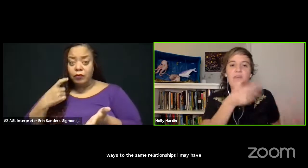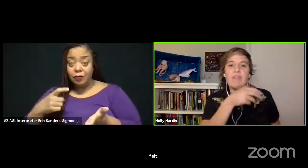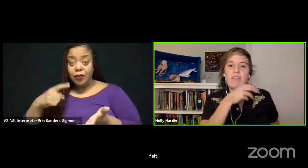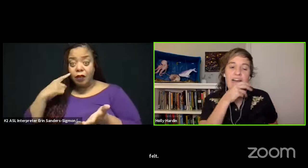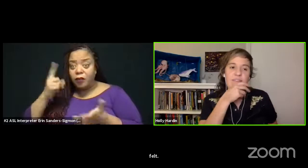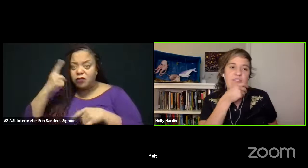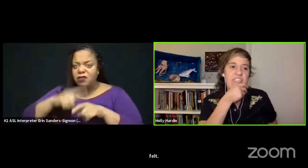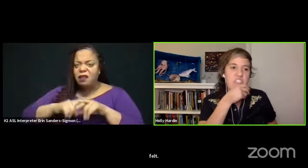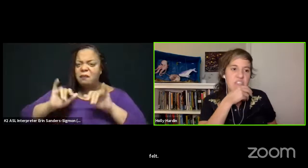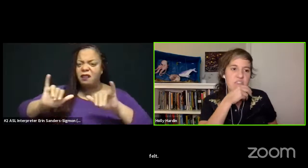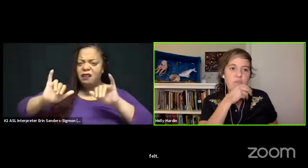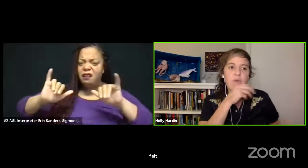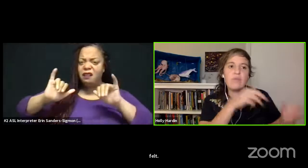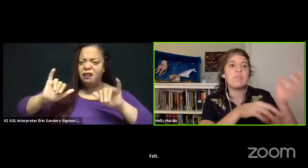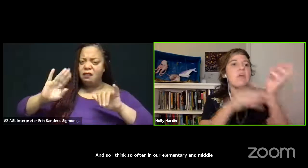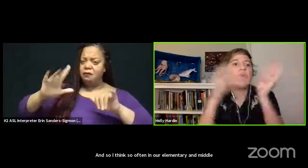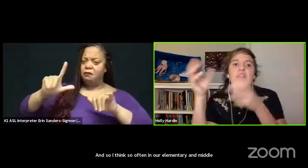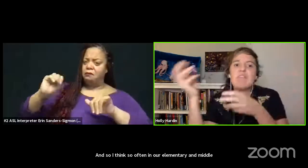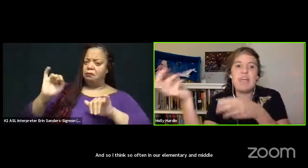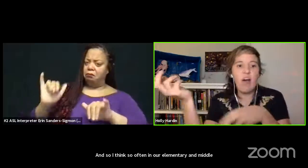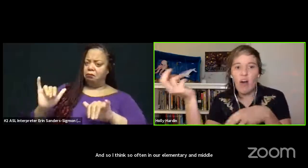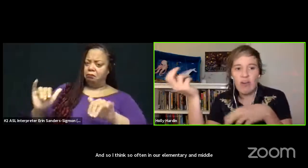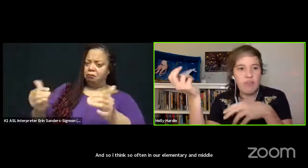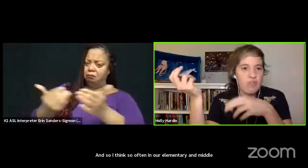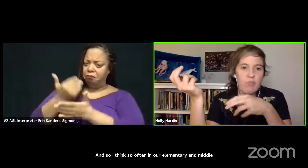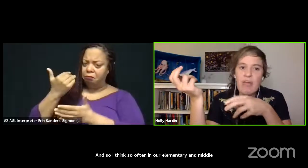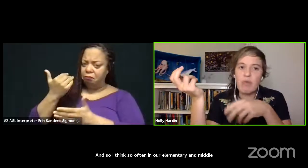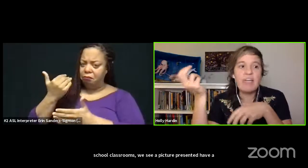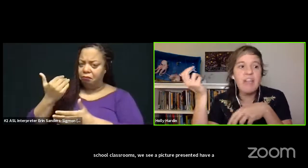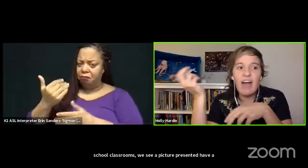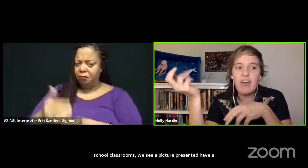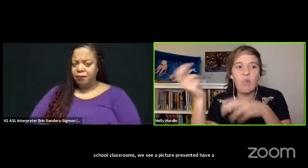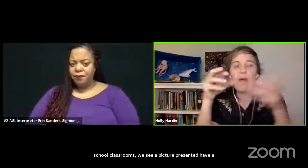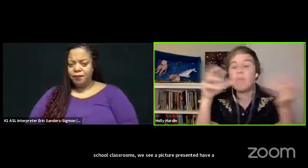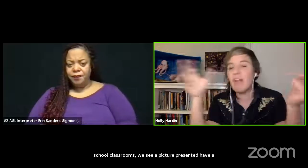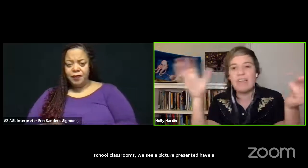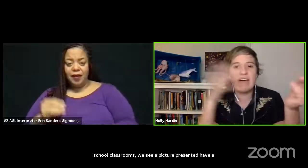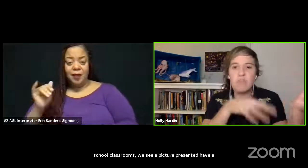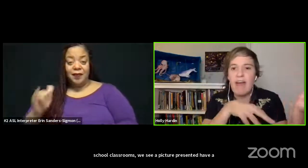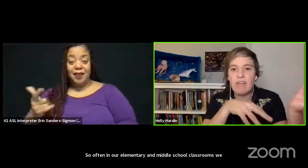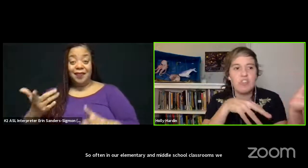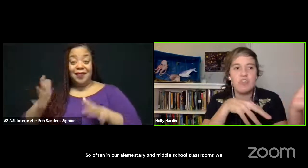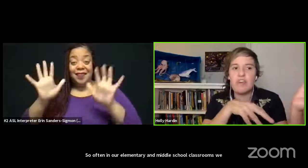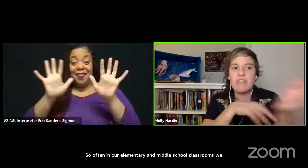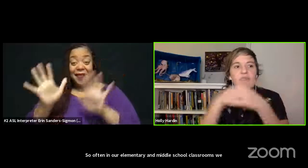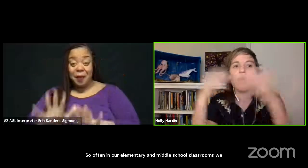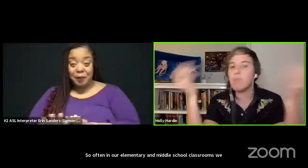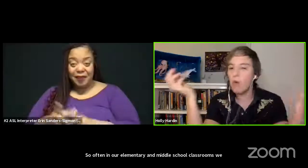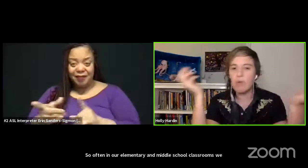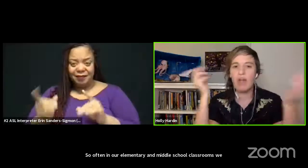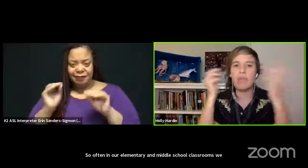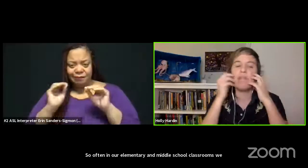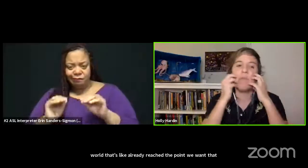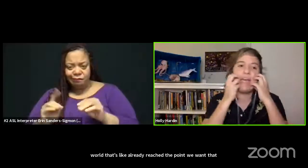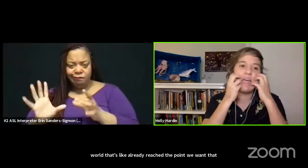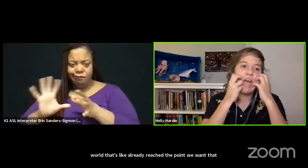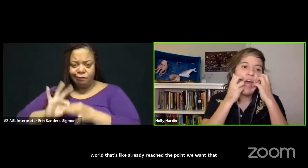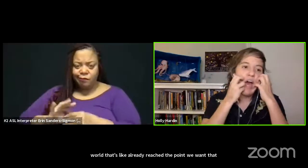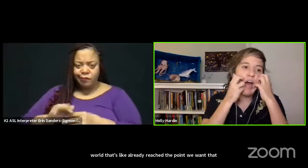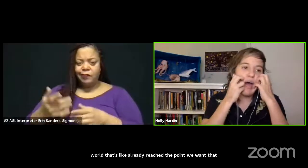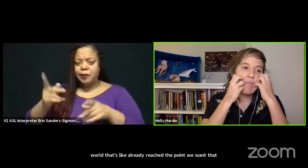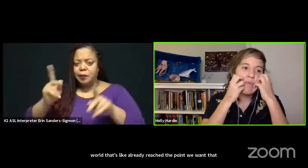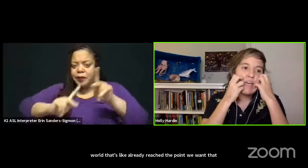thinking about lives of Indigenous folks. We looked at articles from Naomi Klein on why Black Lives Matter should transform the whole climate